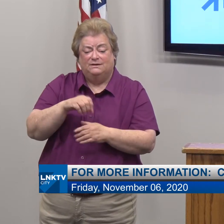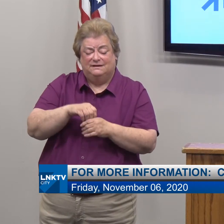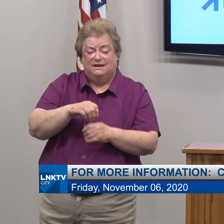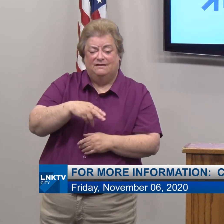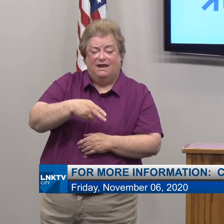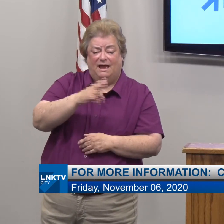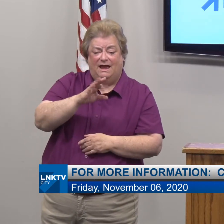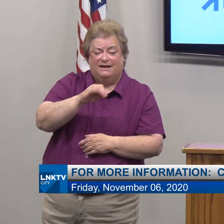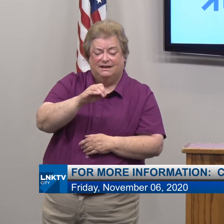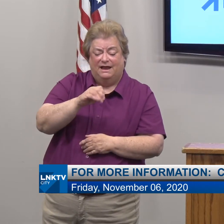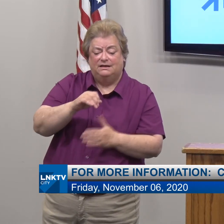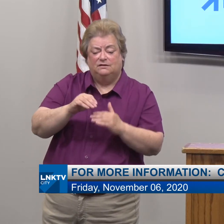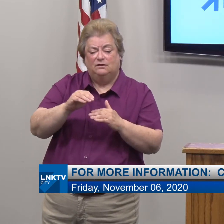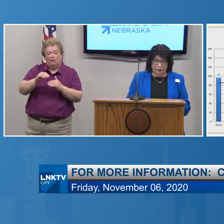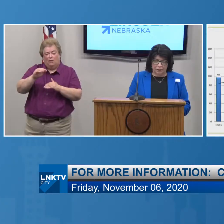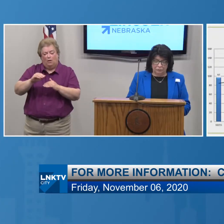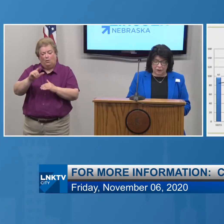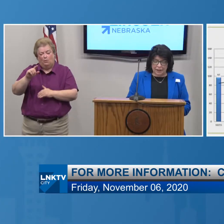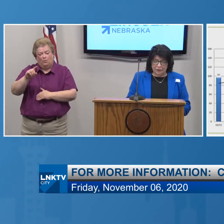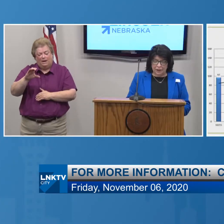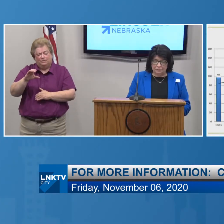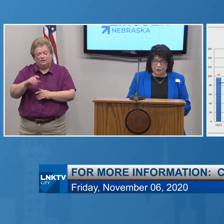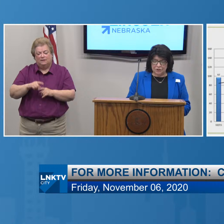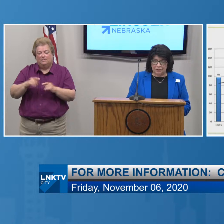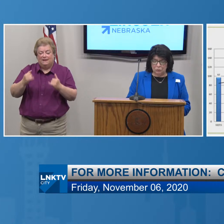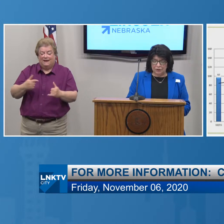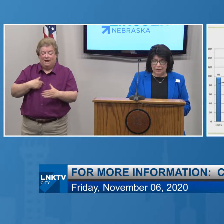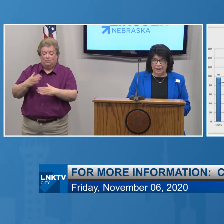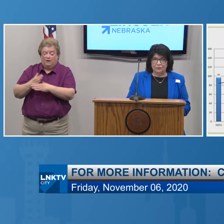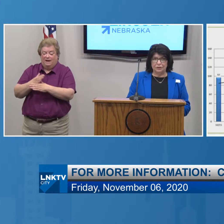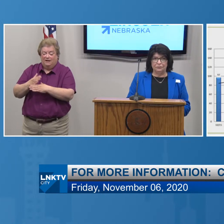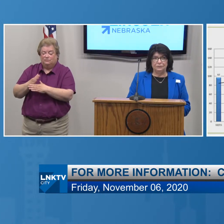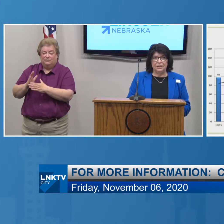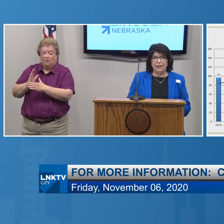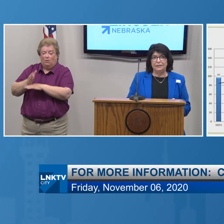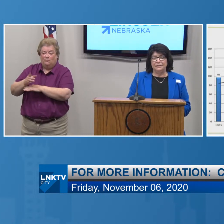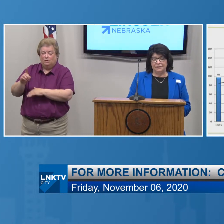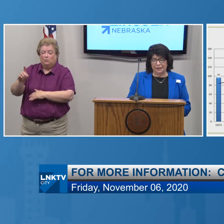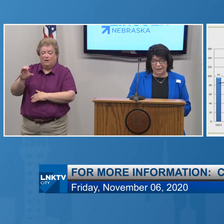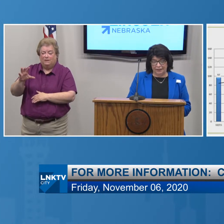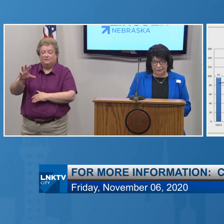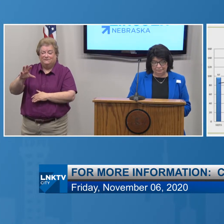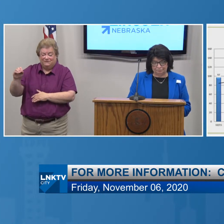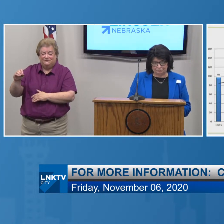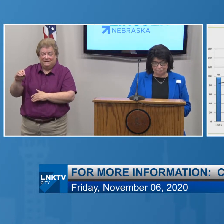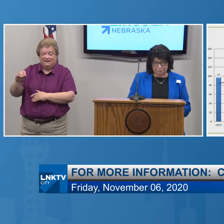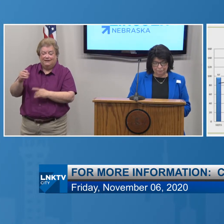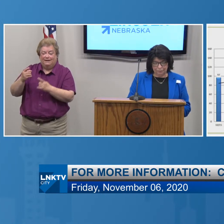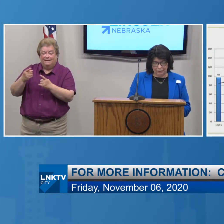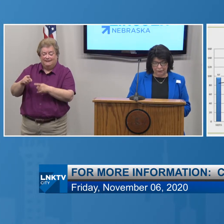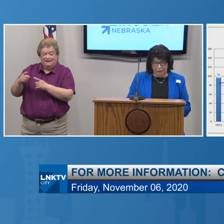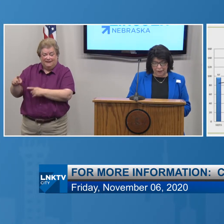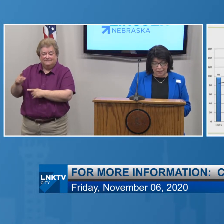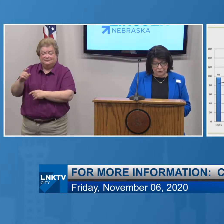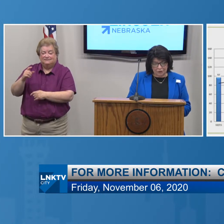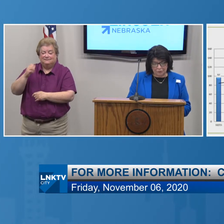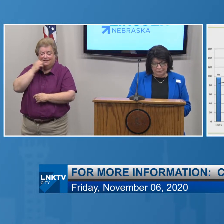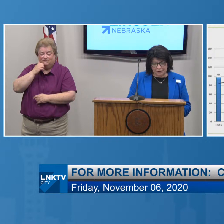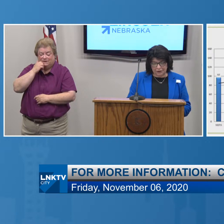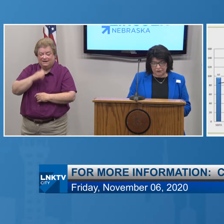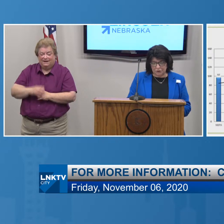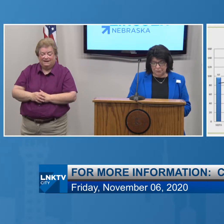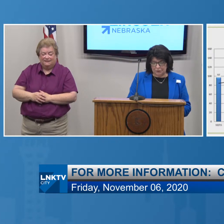90s and low 100s. We are now averaging more than 150 cases a day. After